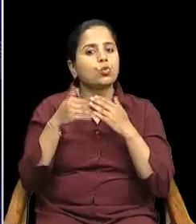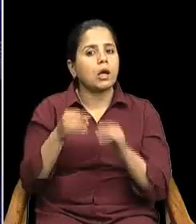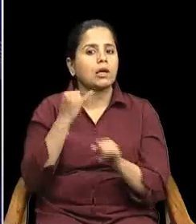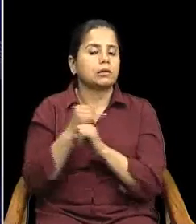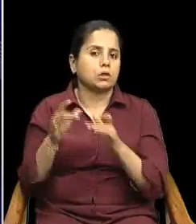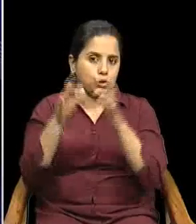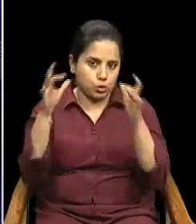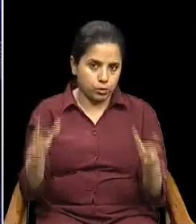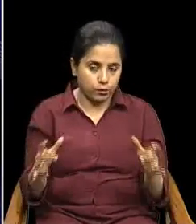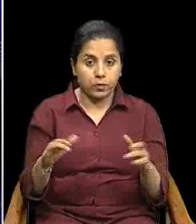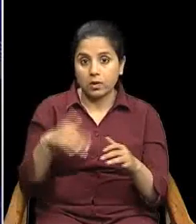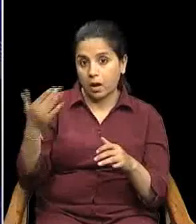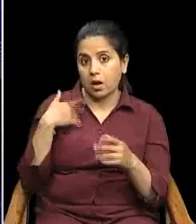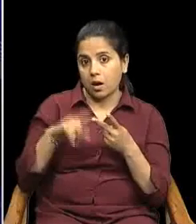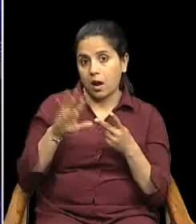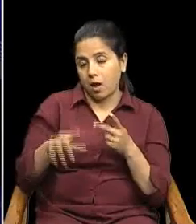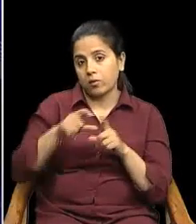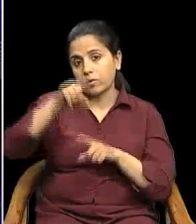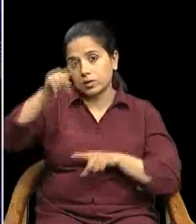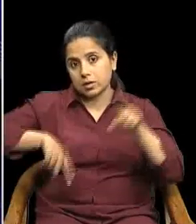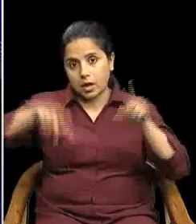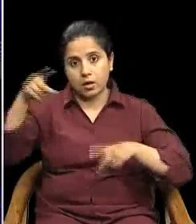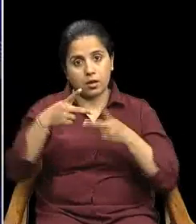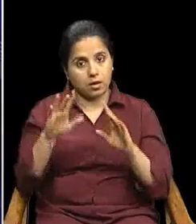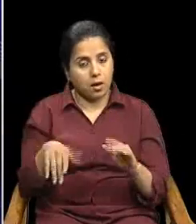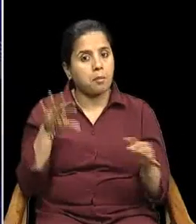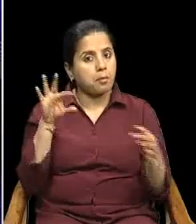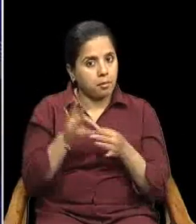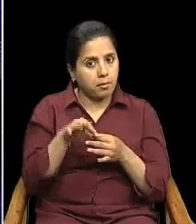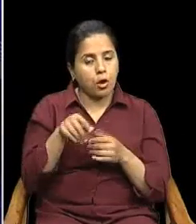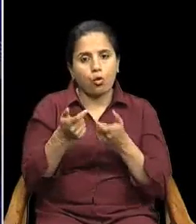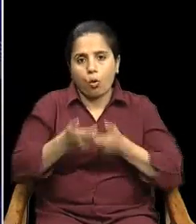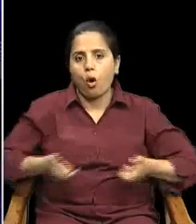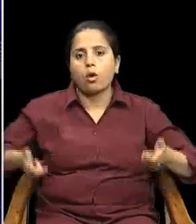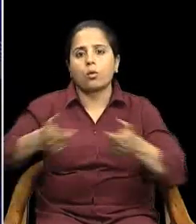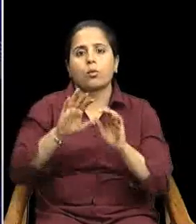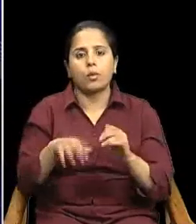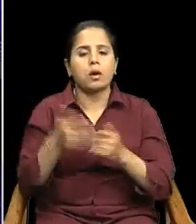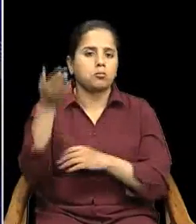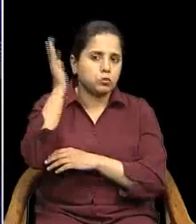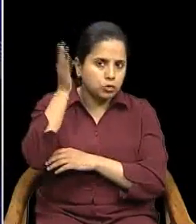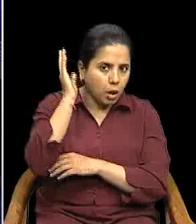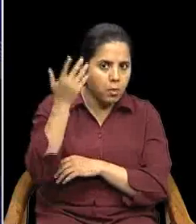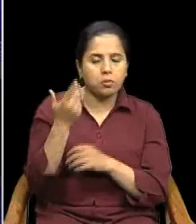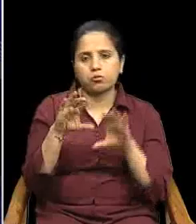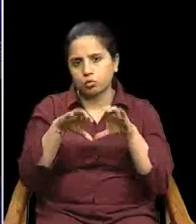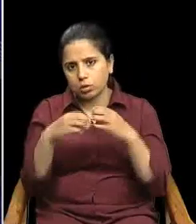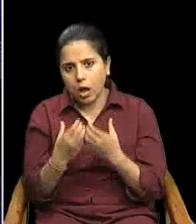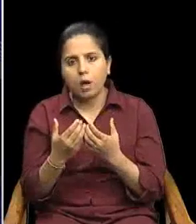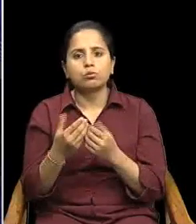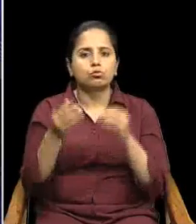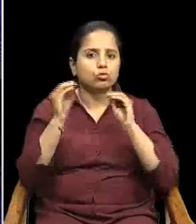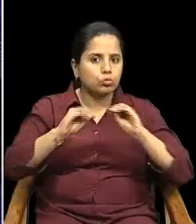institutes. Then we have some diversity based conferences, seminars and the classroom